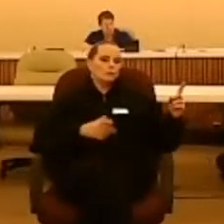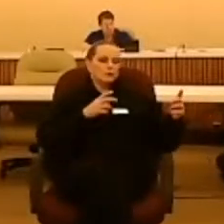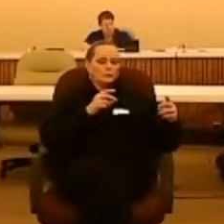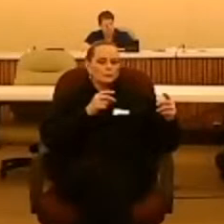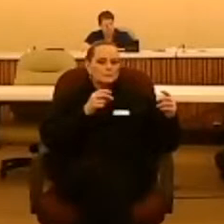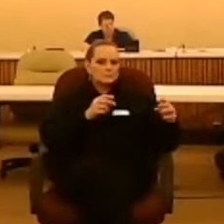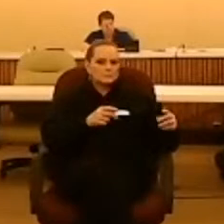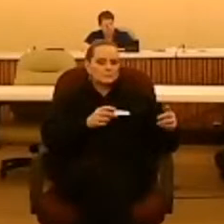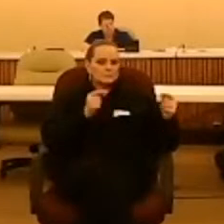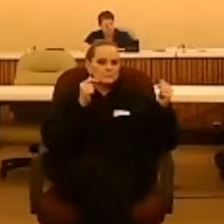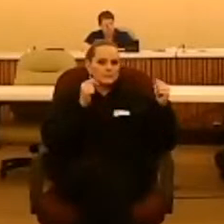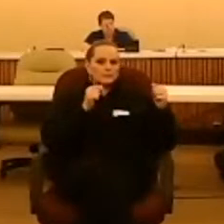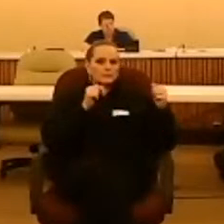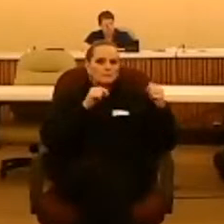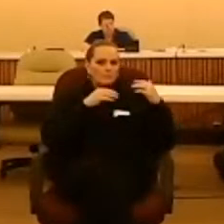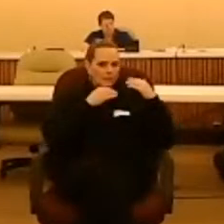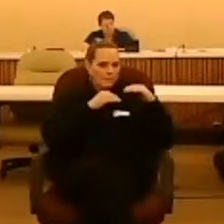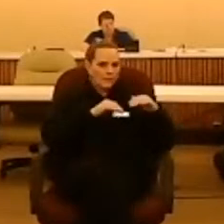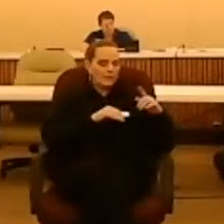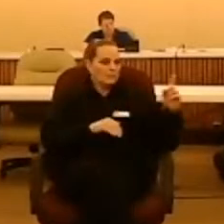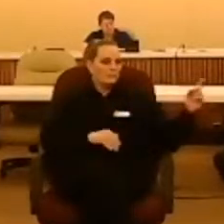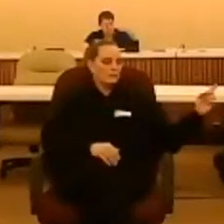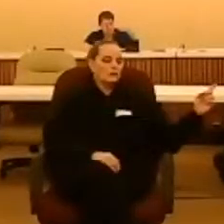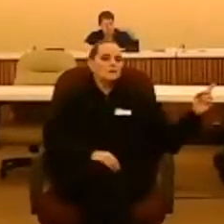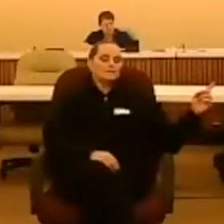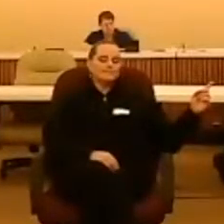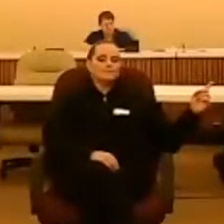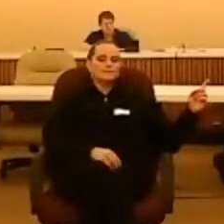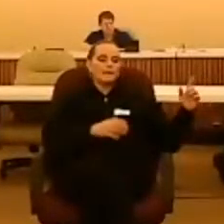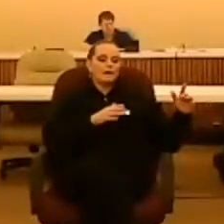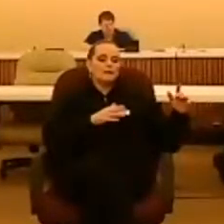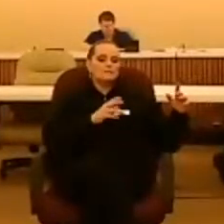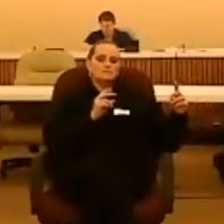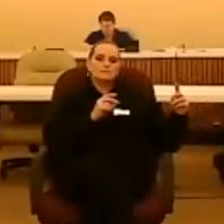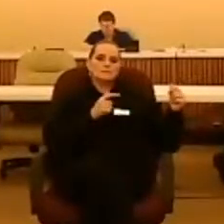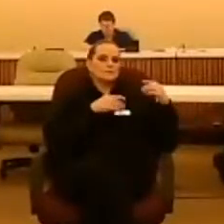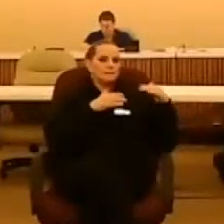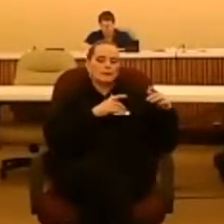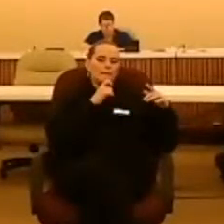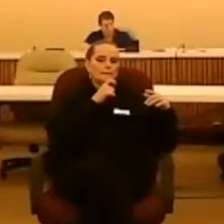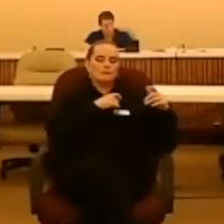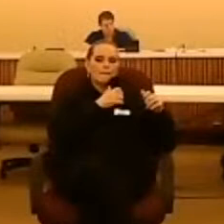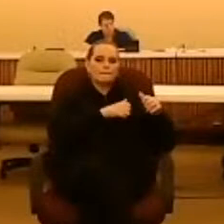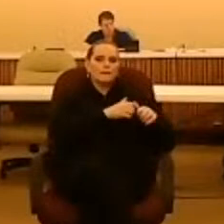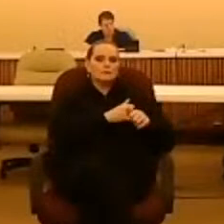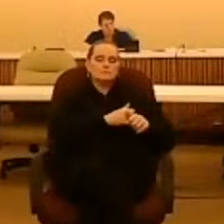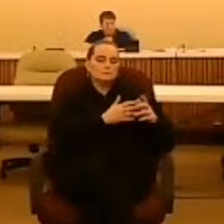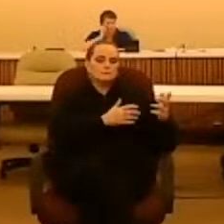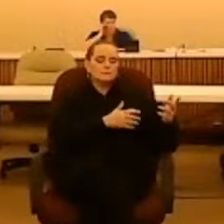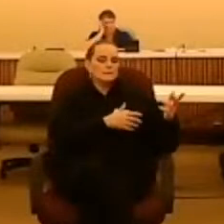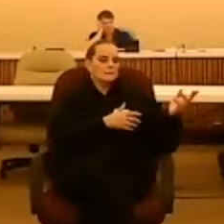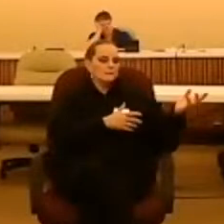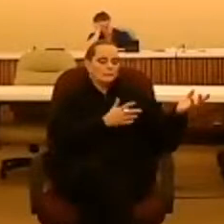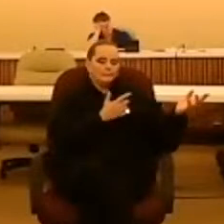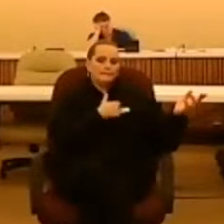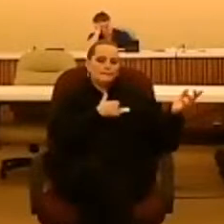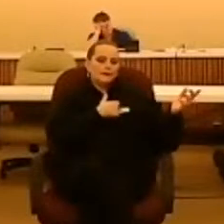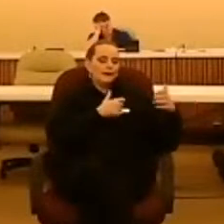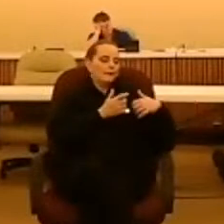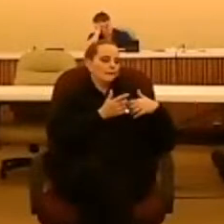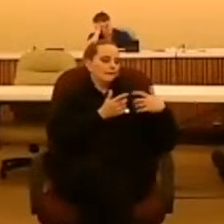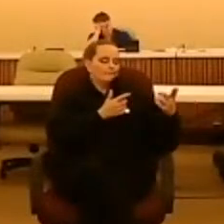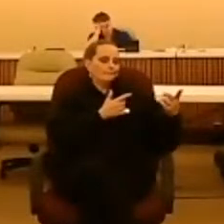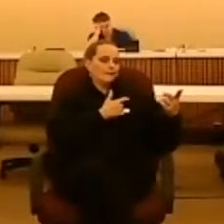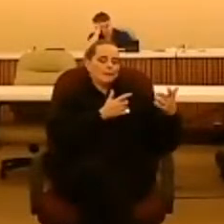limit or? Well, the speed is, they're not following the speed limit there. Right. If I'm hitting that curve and I'm getting somewhere, I'm trying to get by, I'm probably